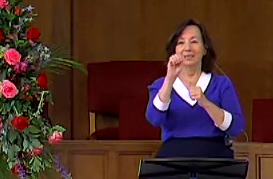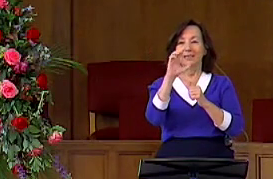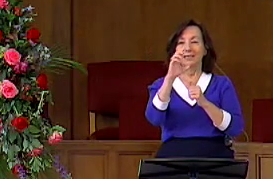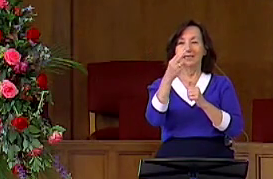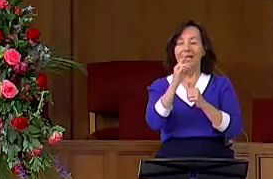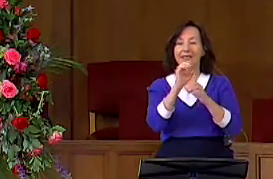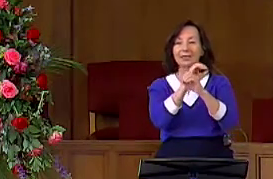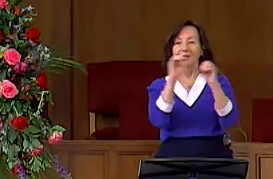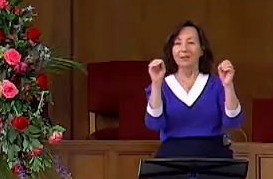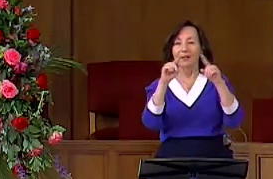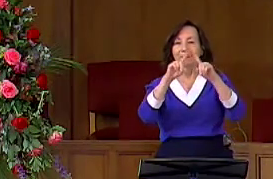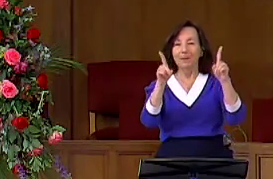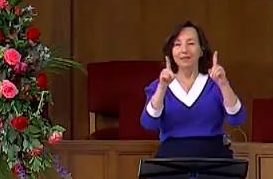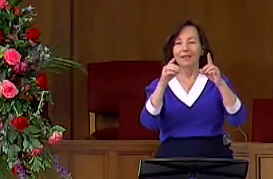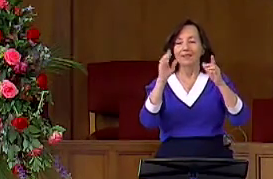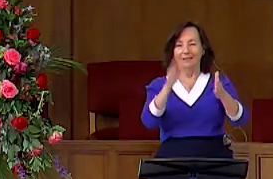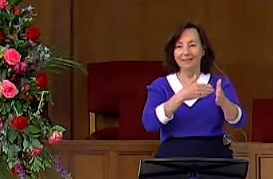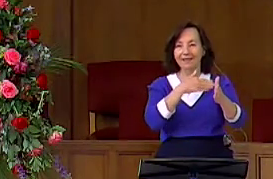Do you agree?